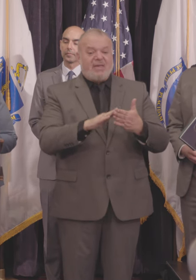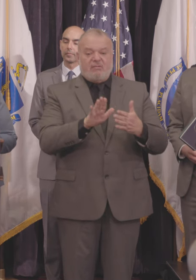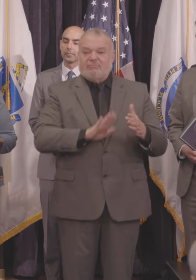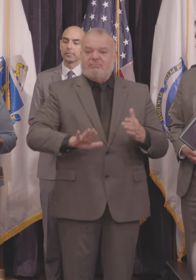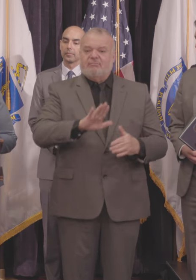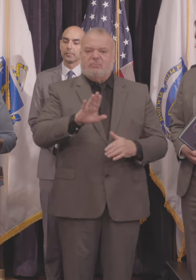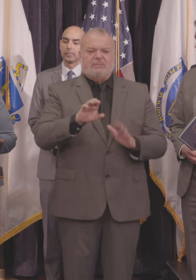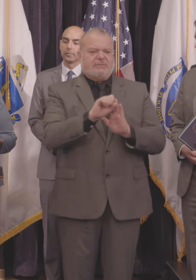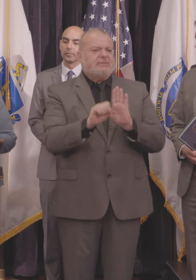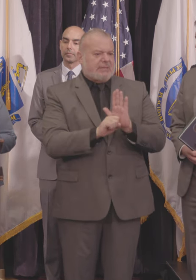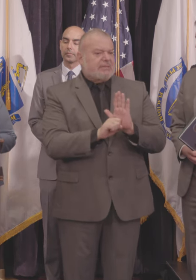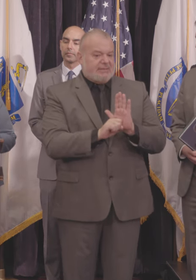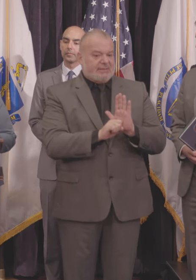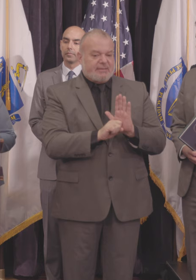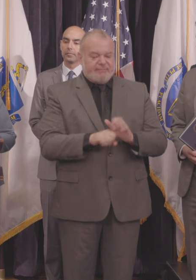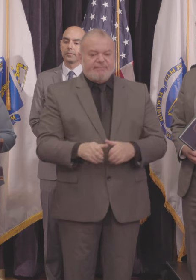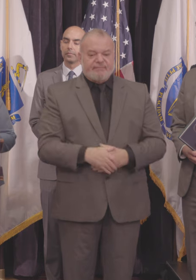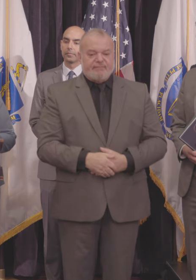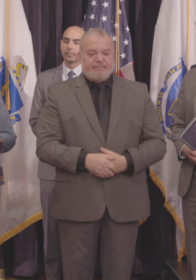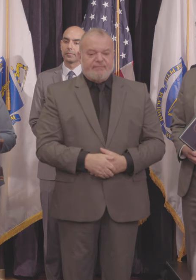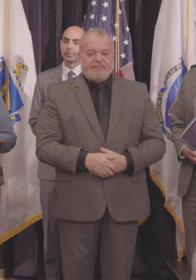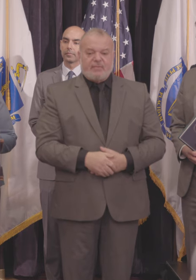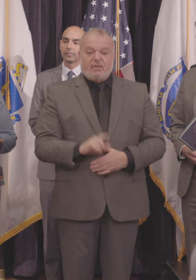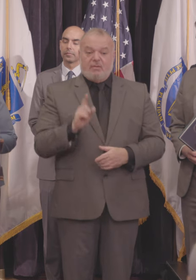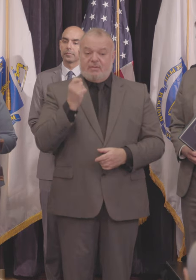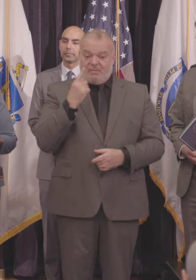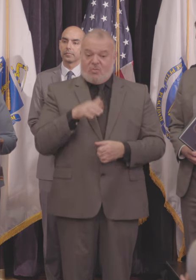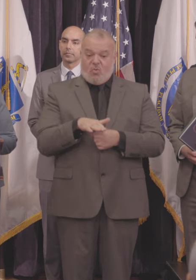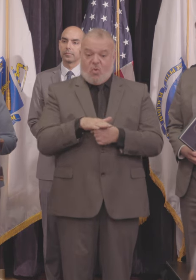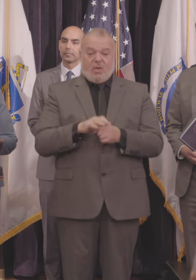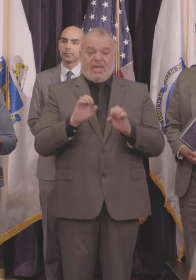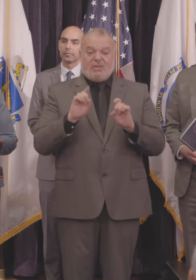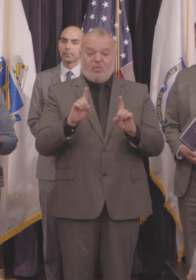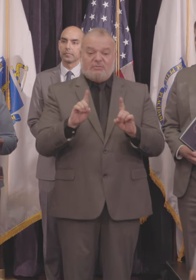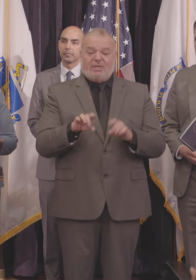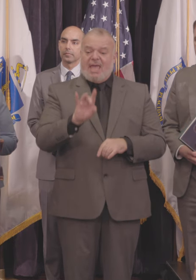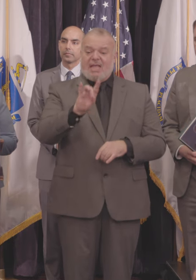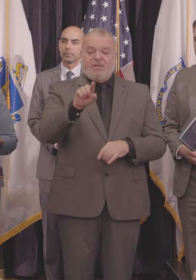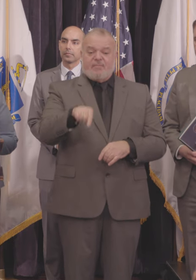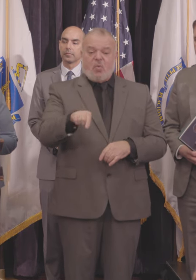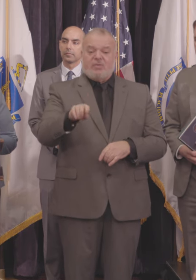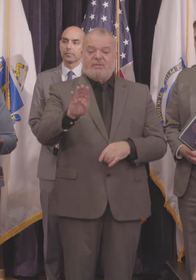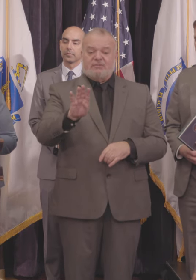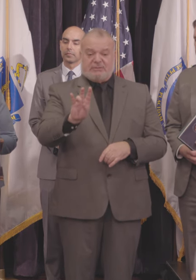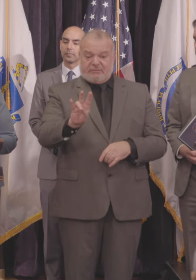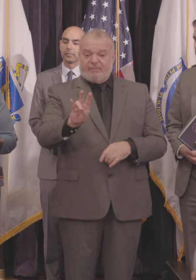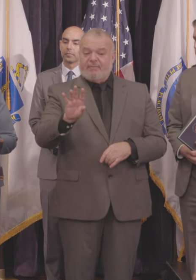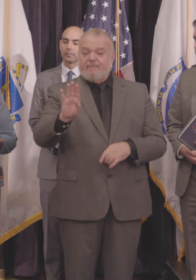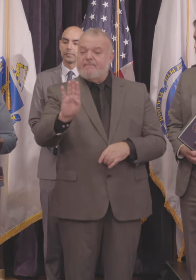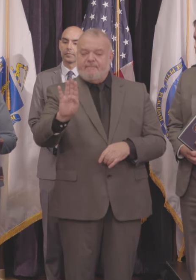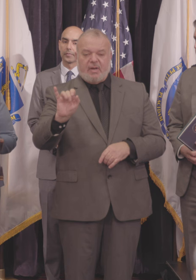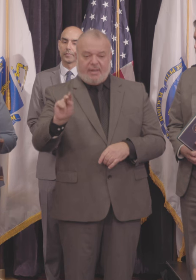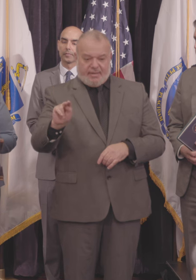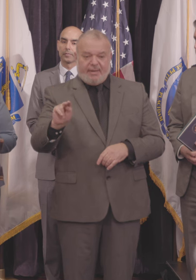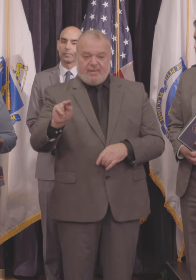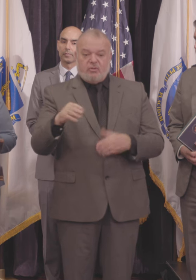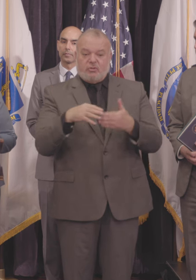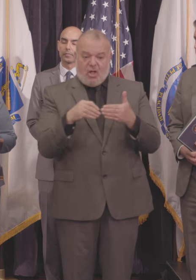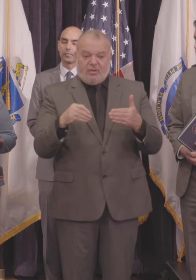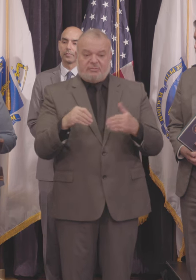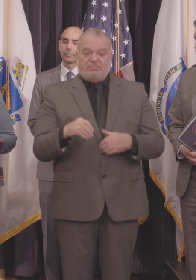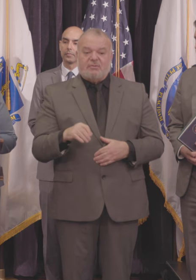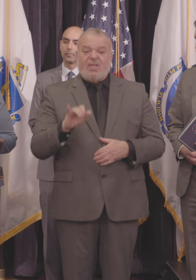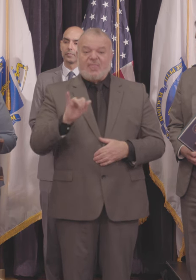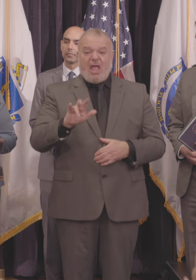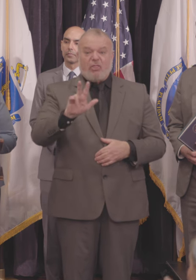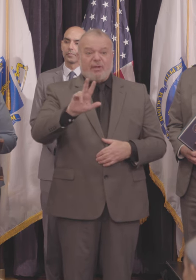recommends an overall investment in local aid to our cities and towns of $8.7 billion. A 3% increase, which includes a 3%